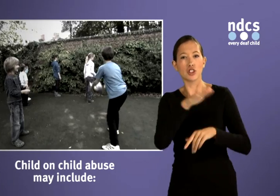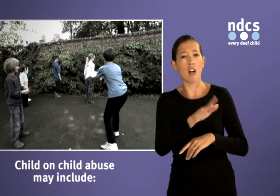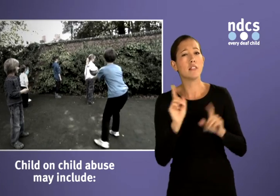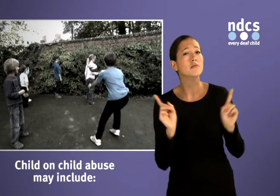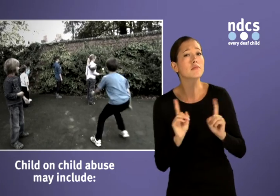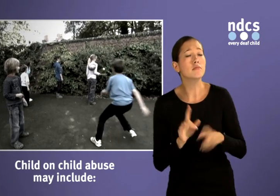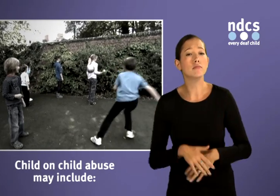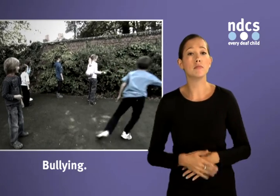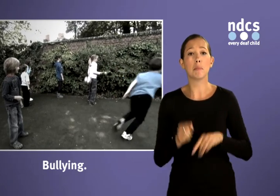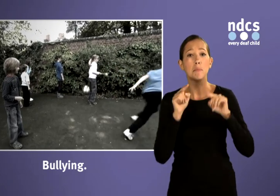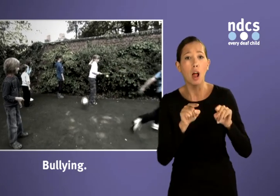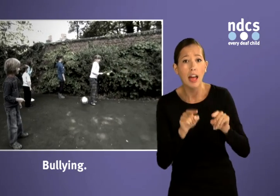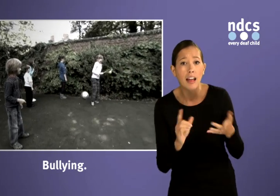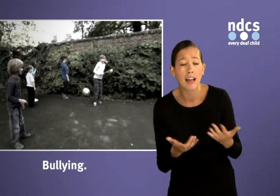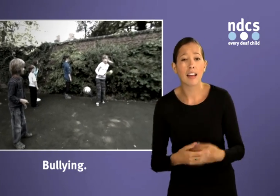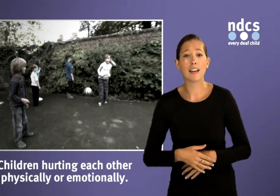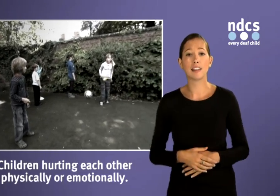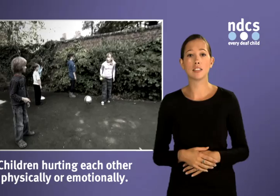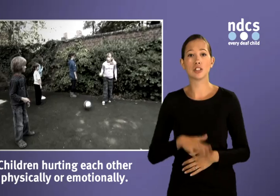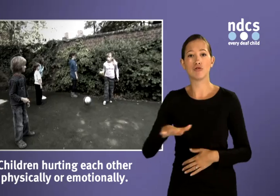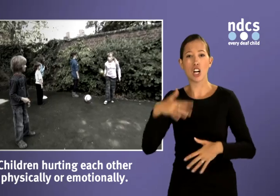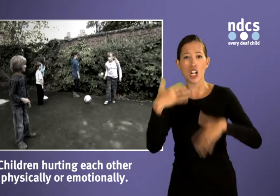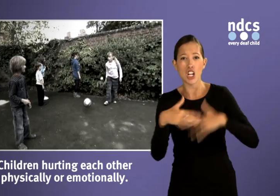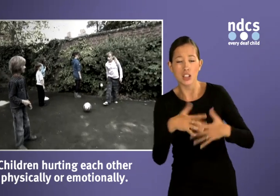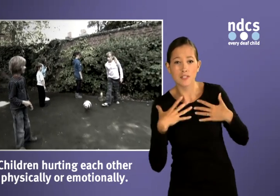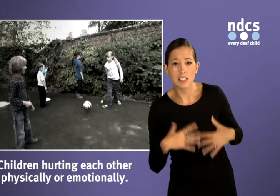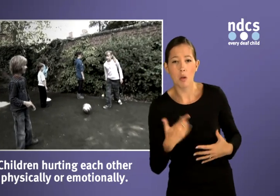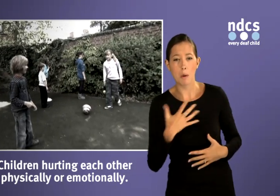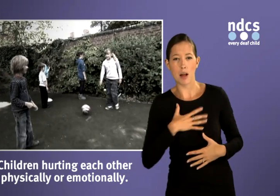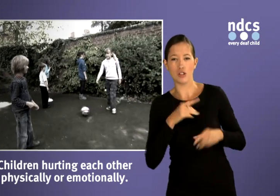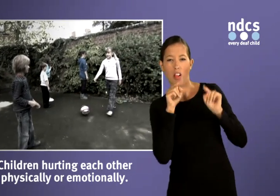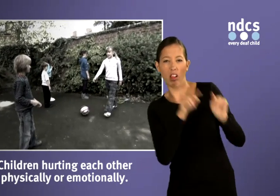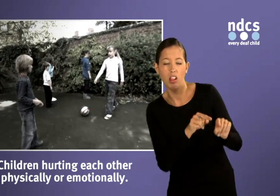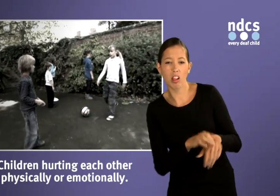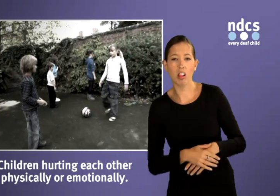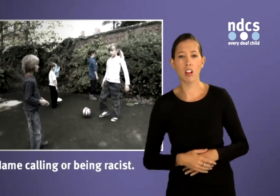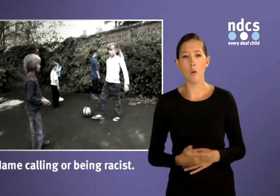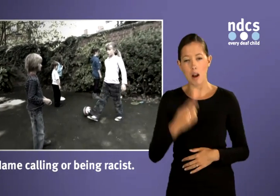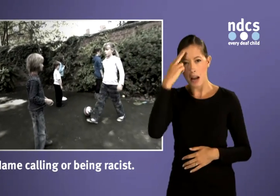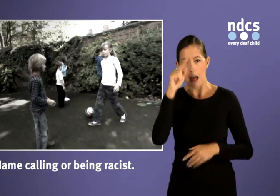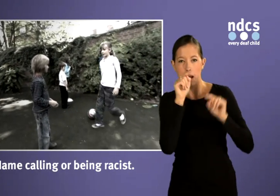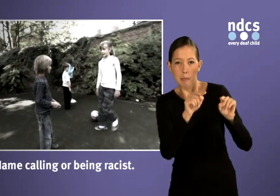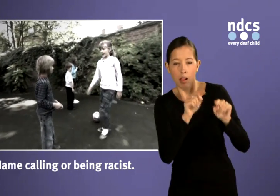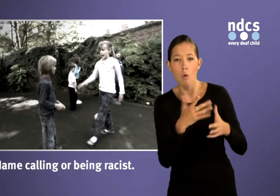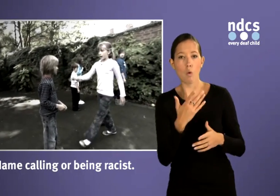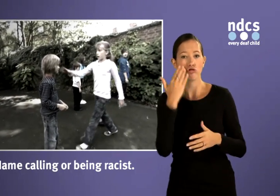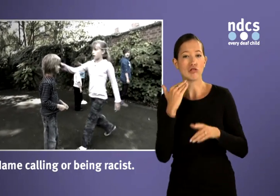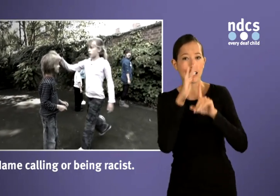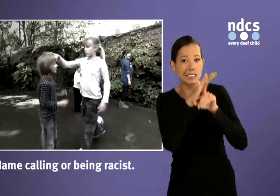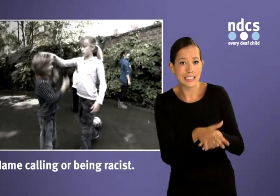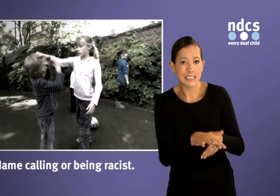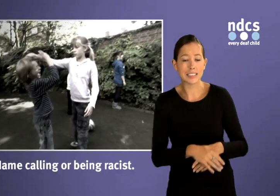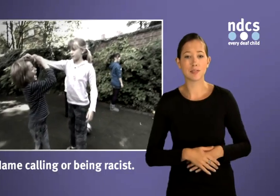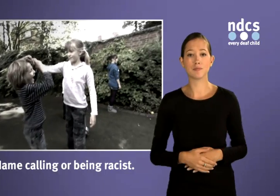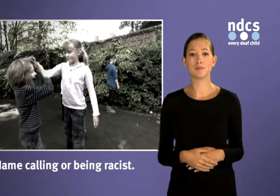Child-on-child abuse may include bullying, children hurting each other physically or emotionally, name-calling or being